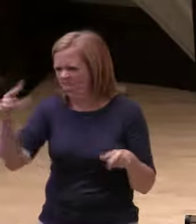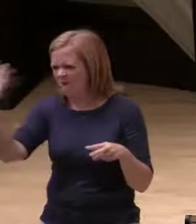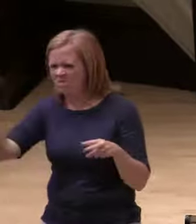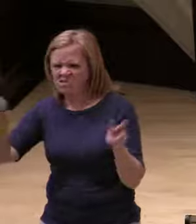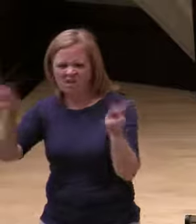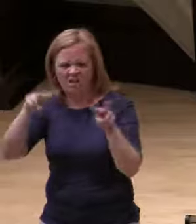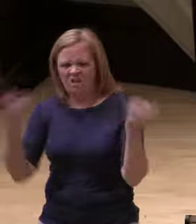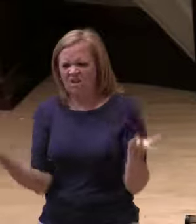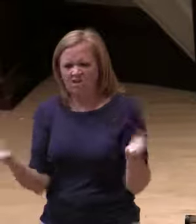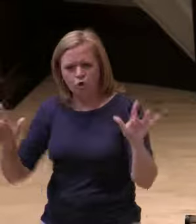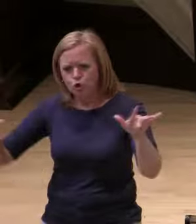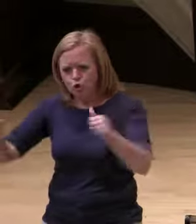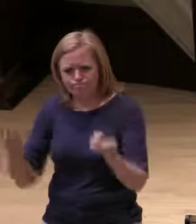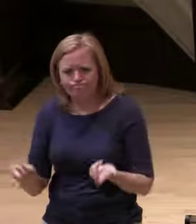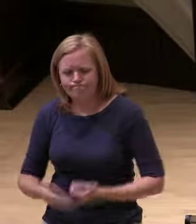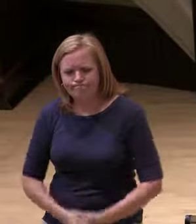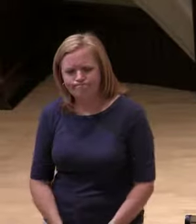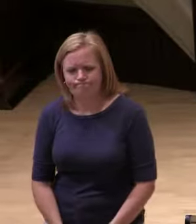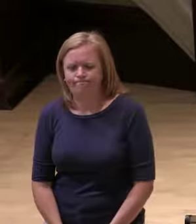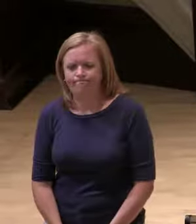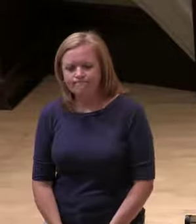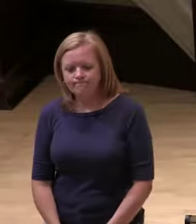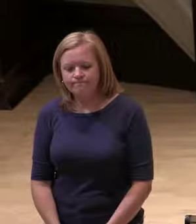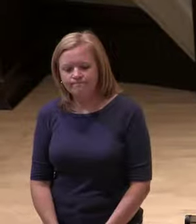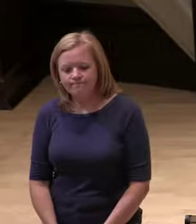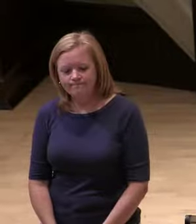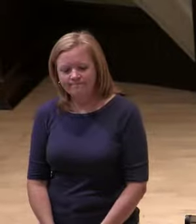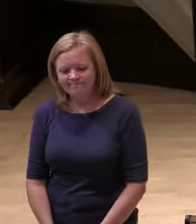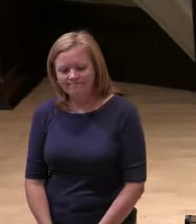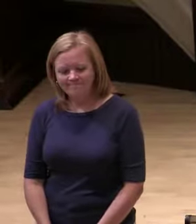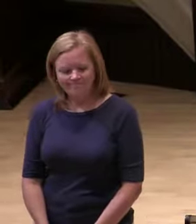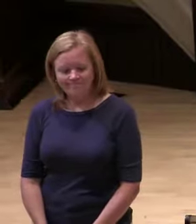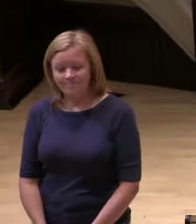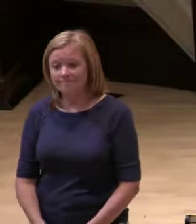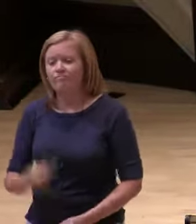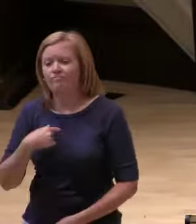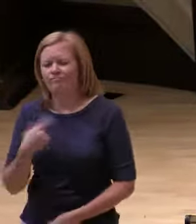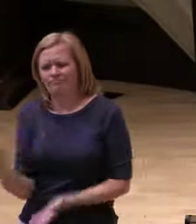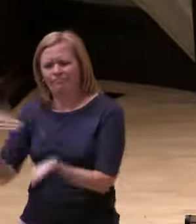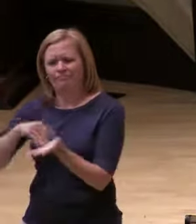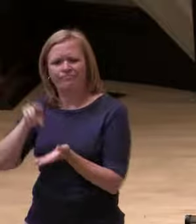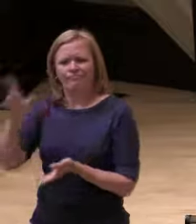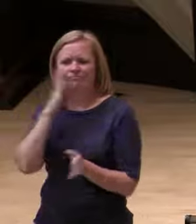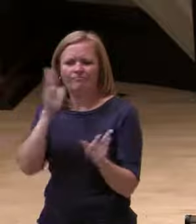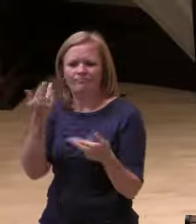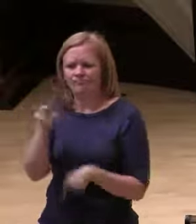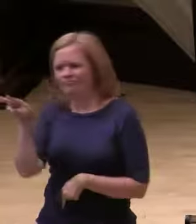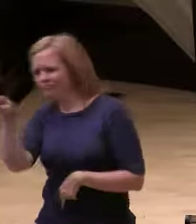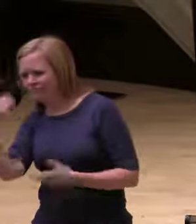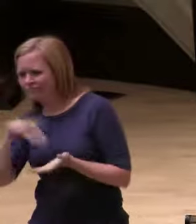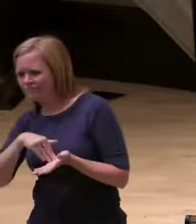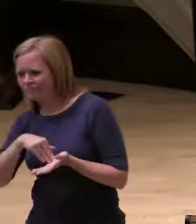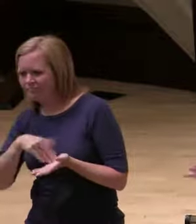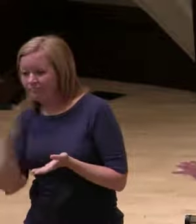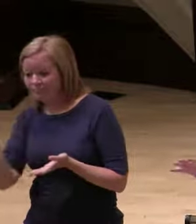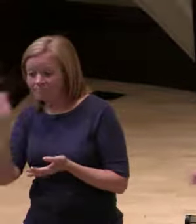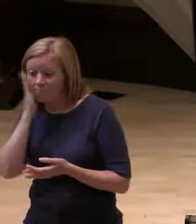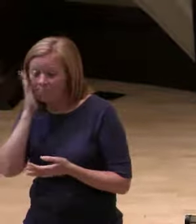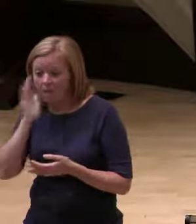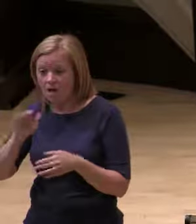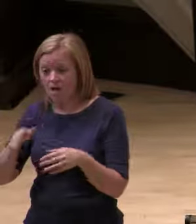looked everywhere. He was nowhere to be found. So I took one more look up in his room. There on his bed were all